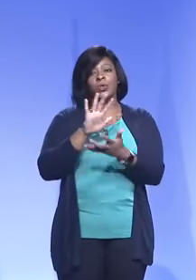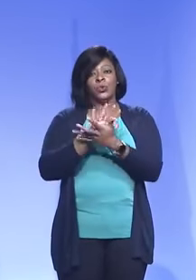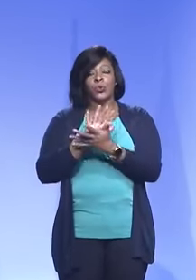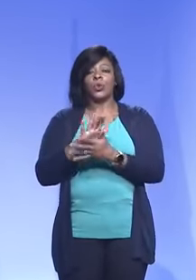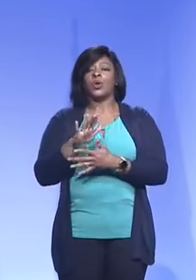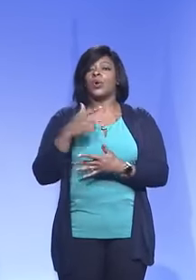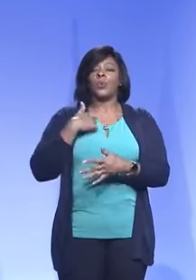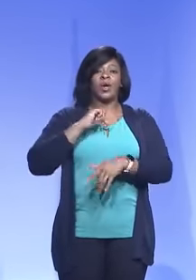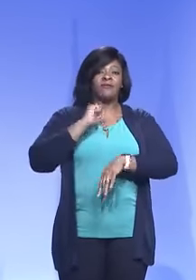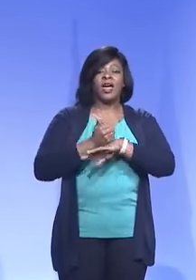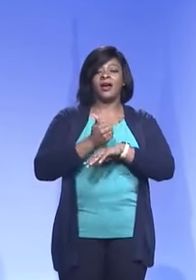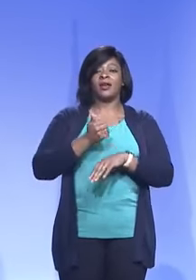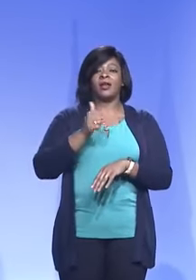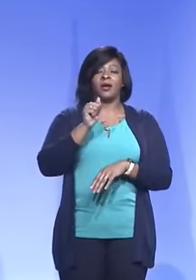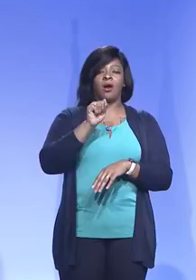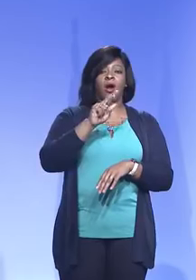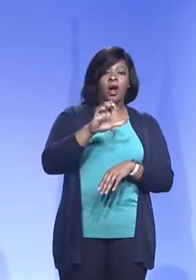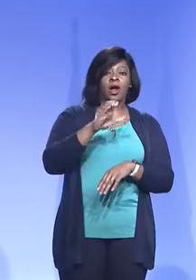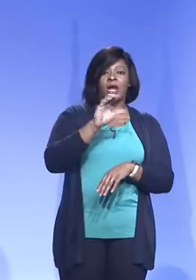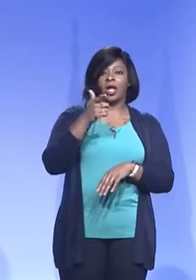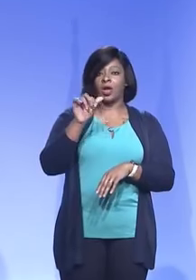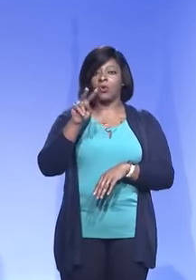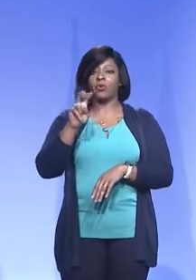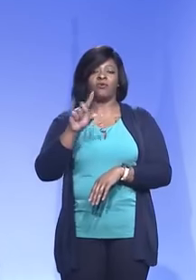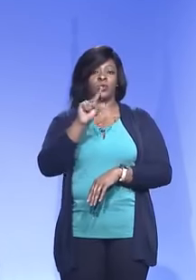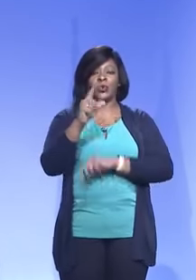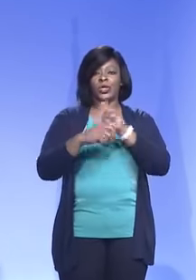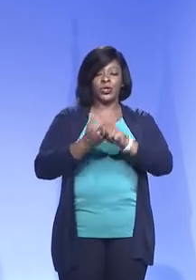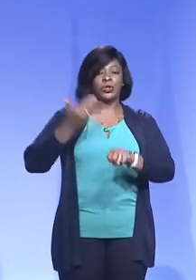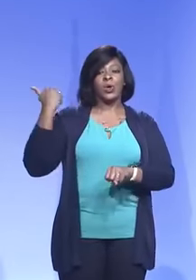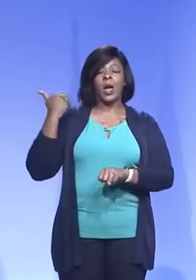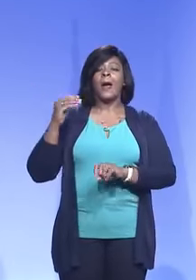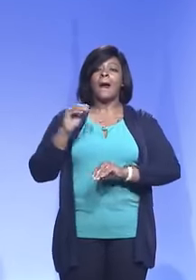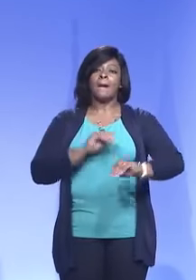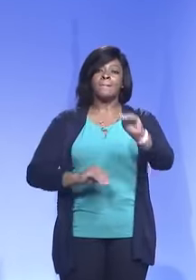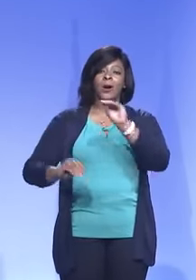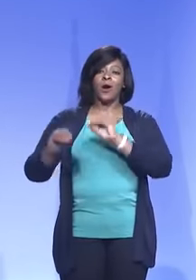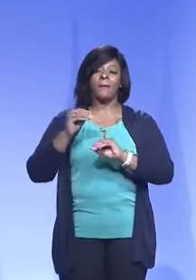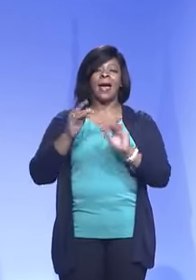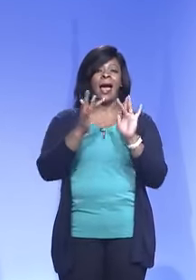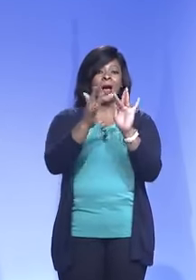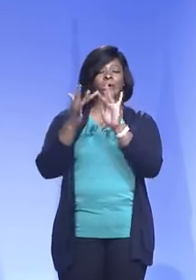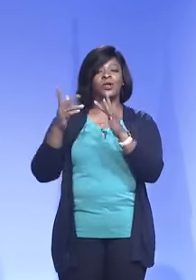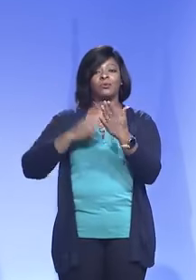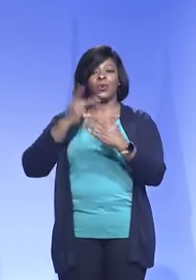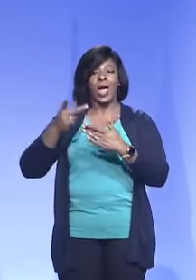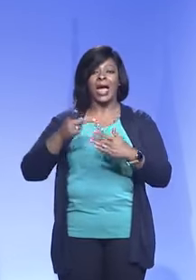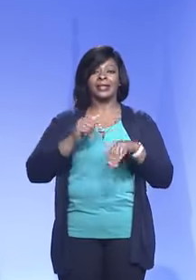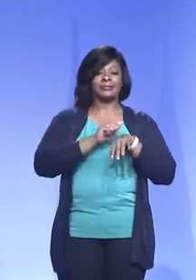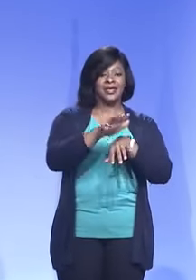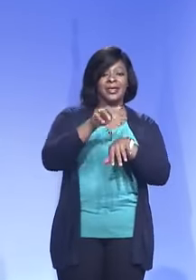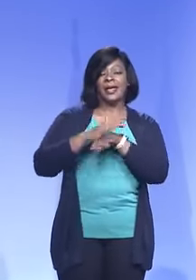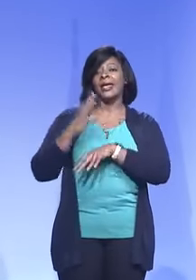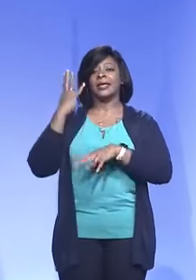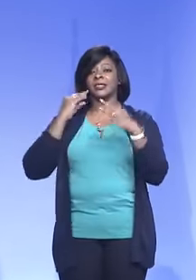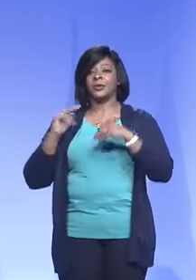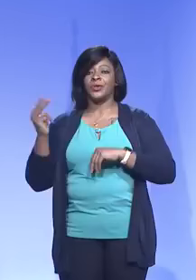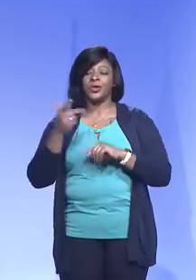We founded Art to Grow 20 years ago, a mobile outreach program that delivers